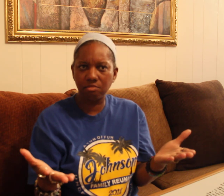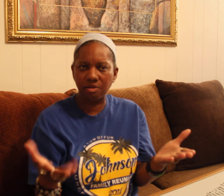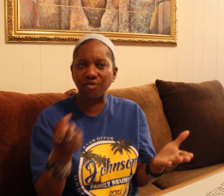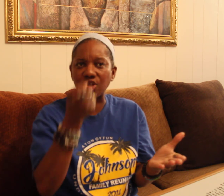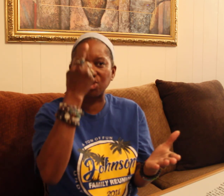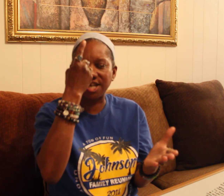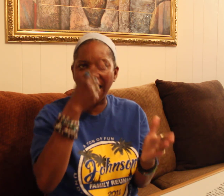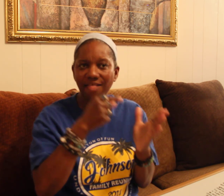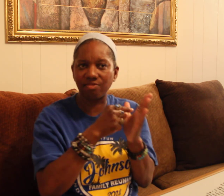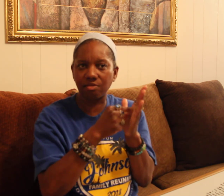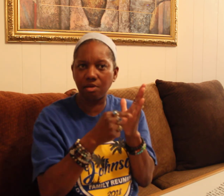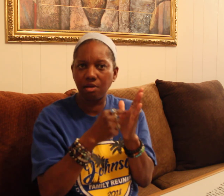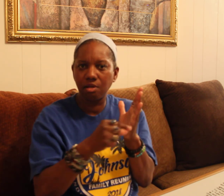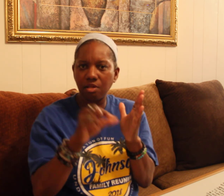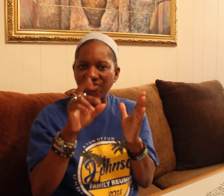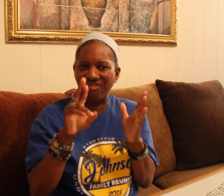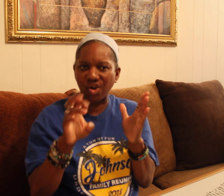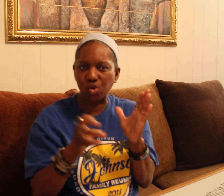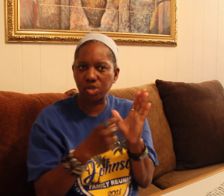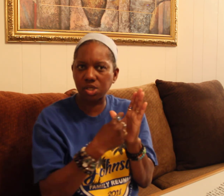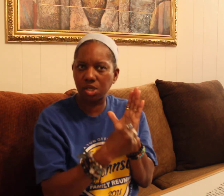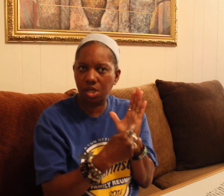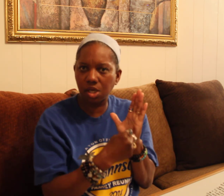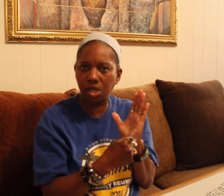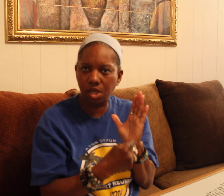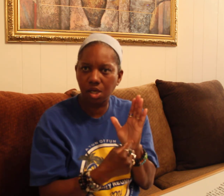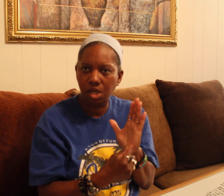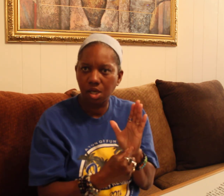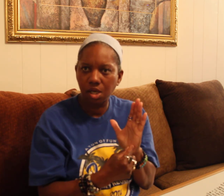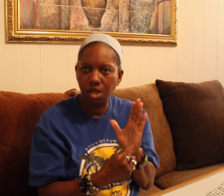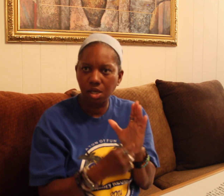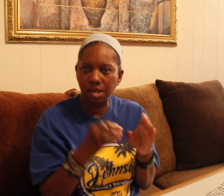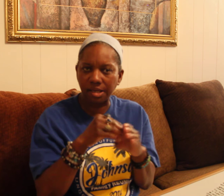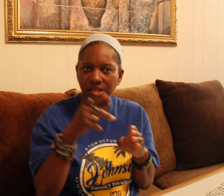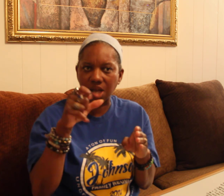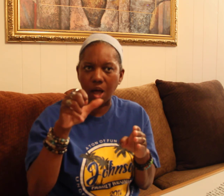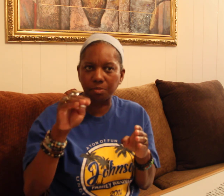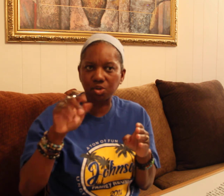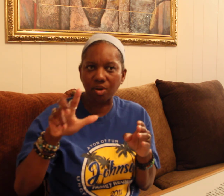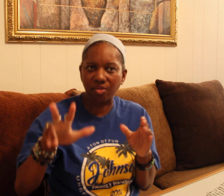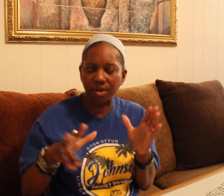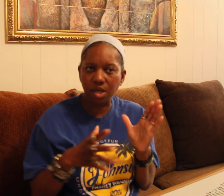If you understand the verse in Psalms